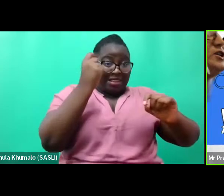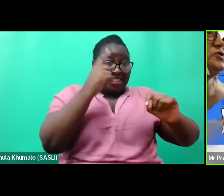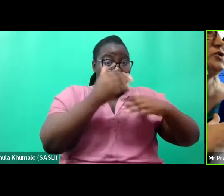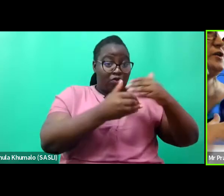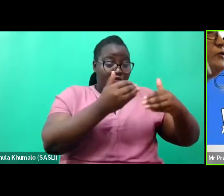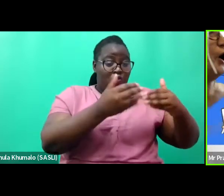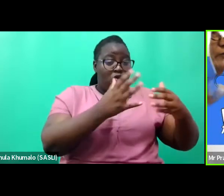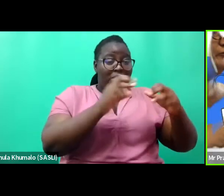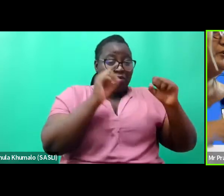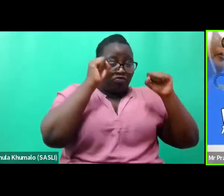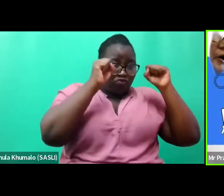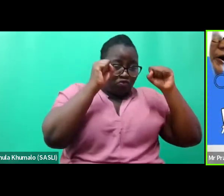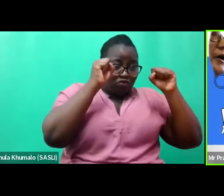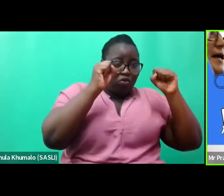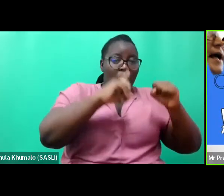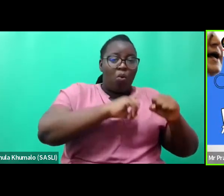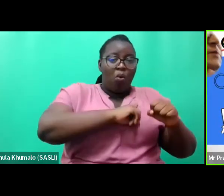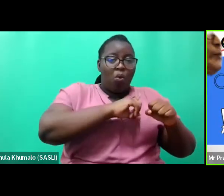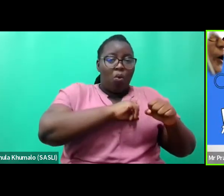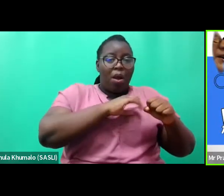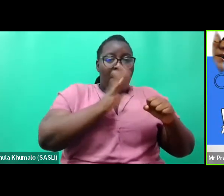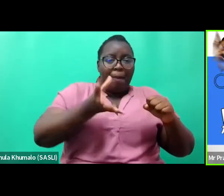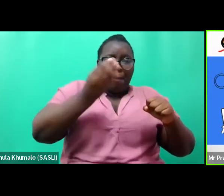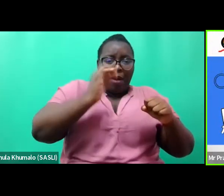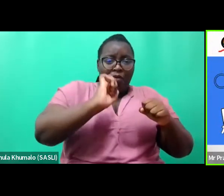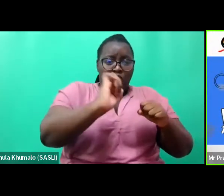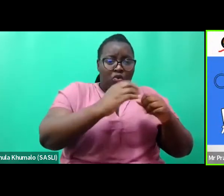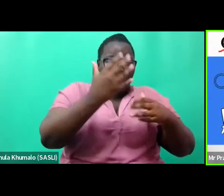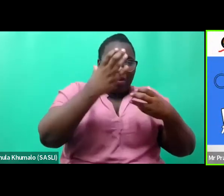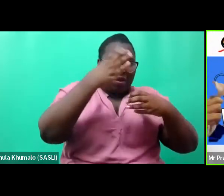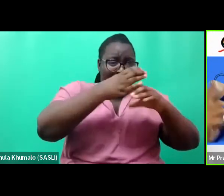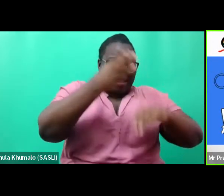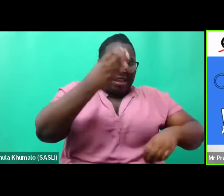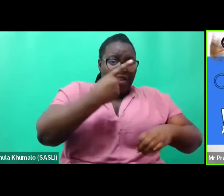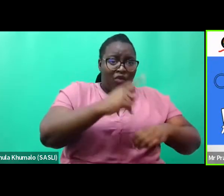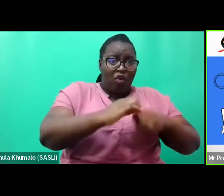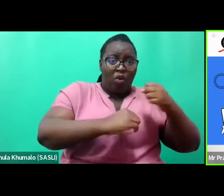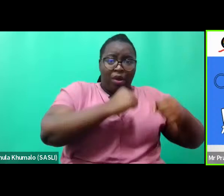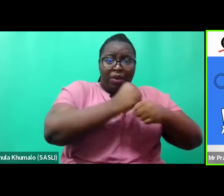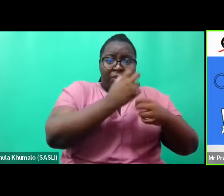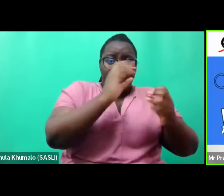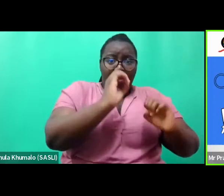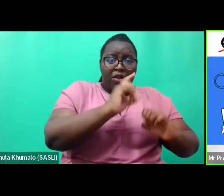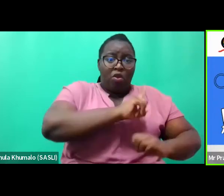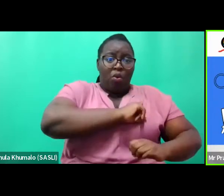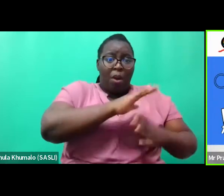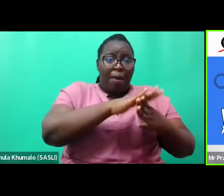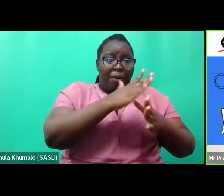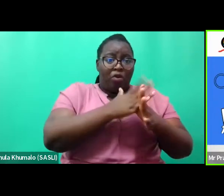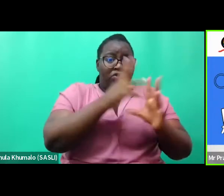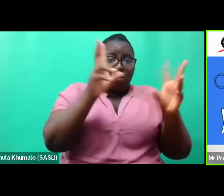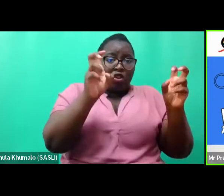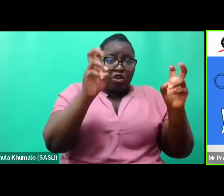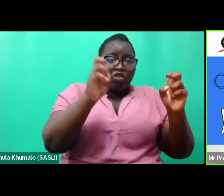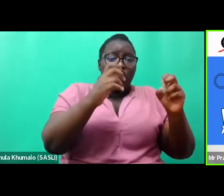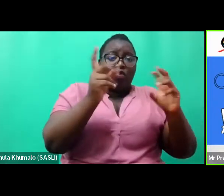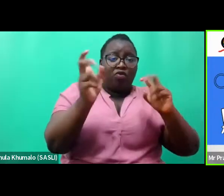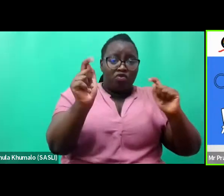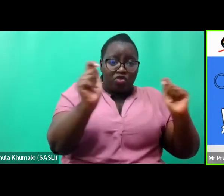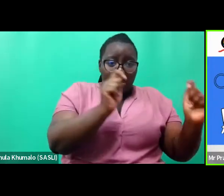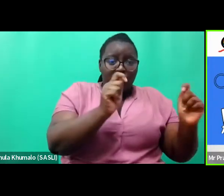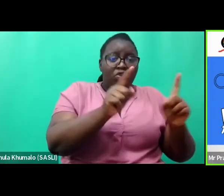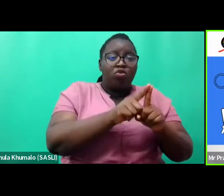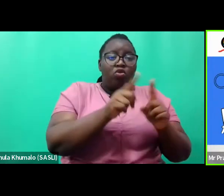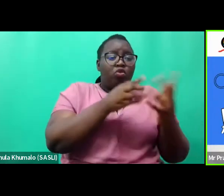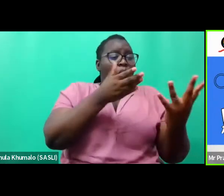couldn't get your degree for over a year, and partly due to finance and transport and the inaccessibility of the campus to